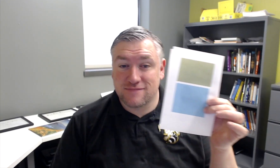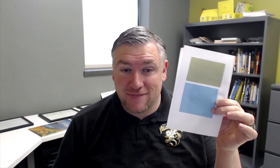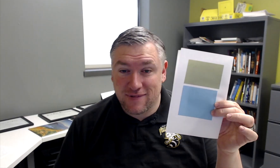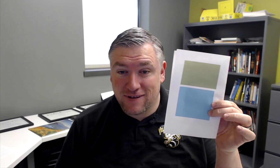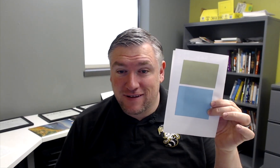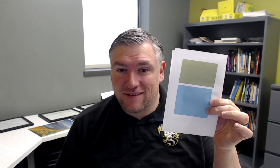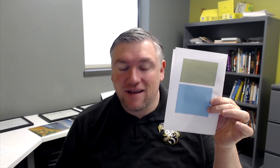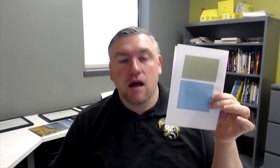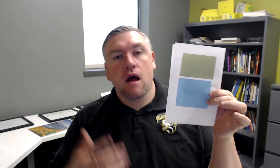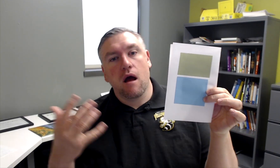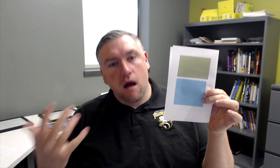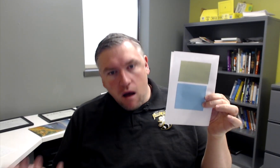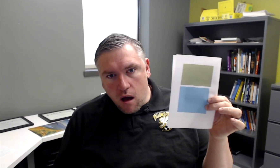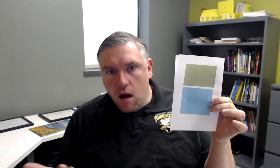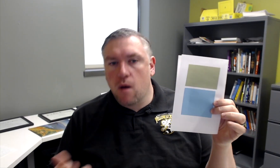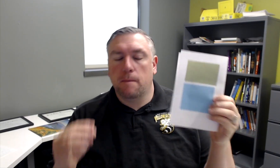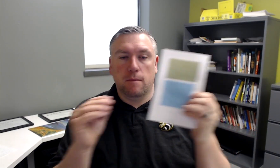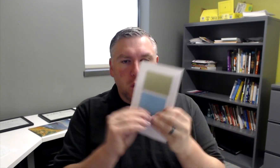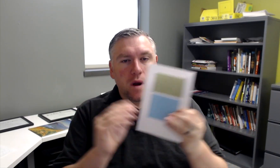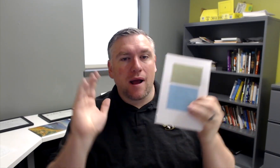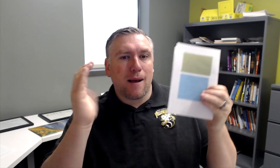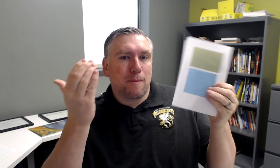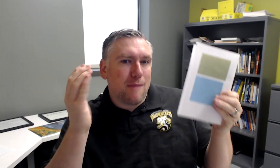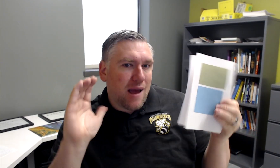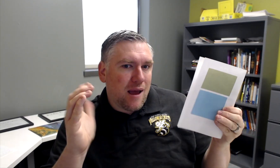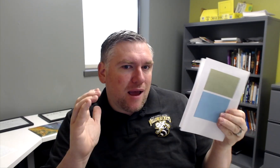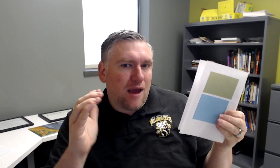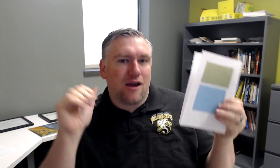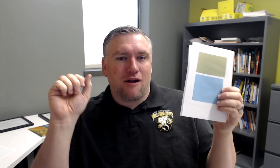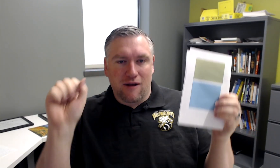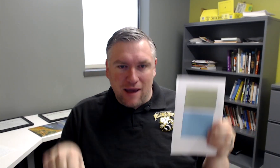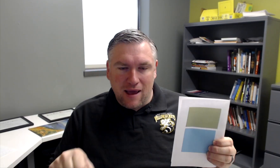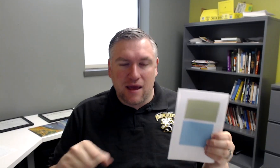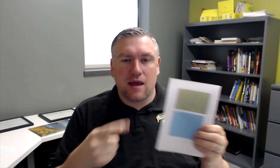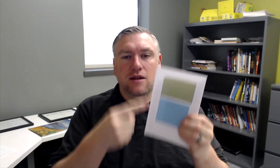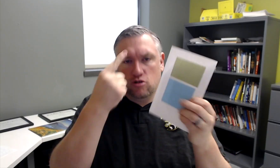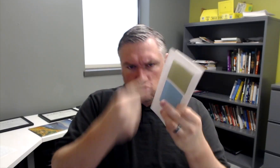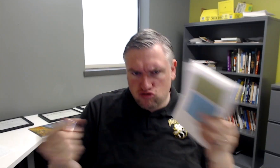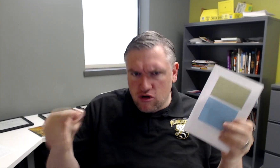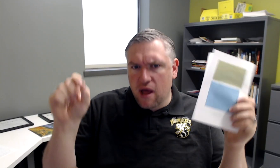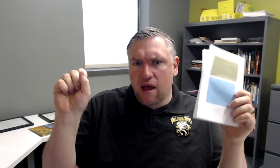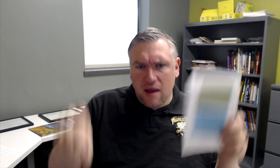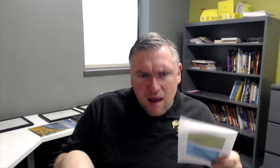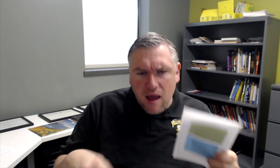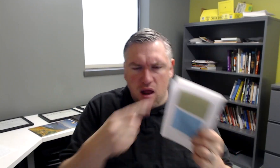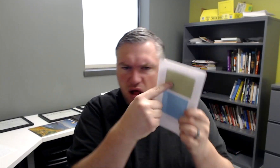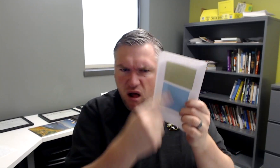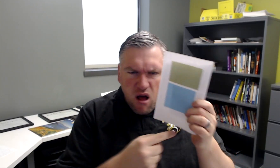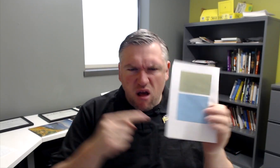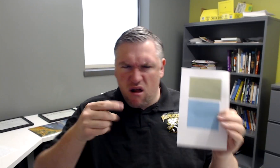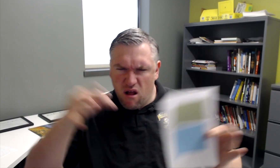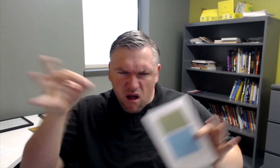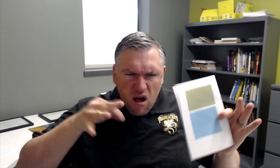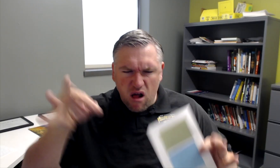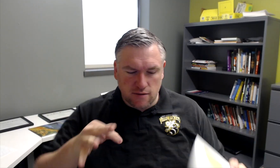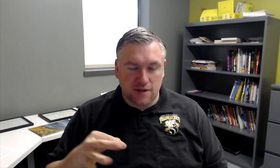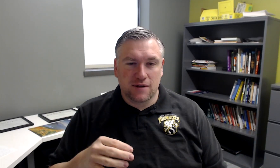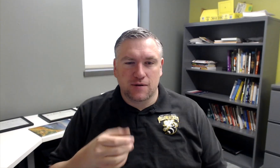Now this one, oh, there's more to compare. There's more to contrast. There's